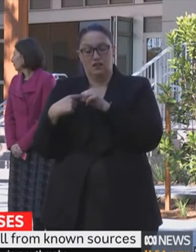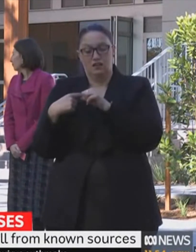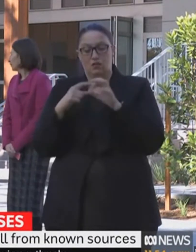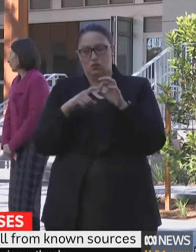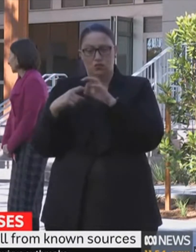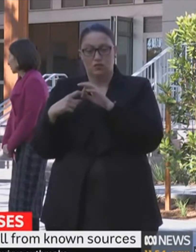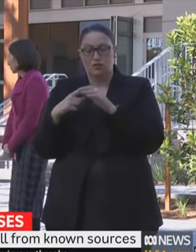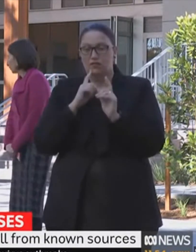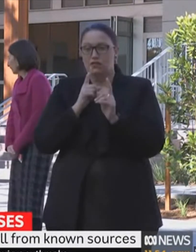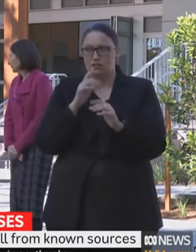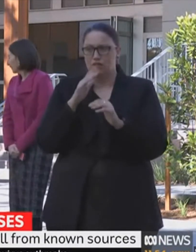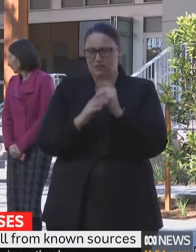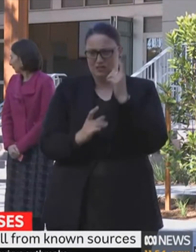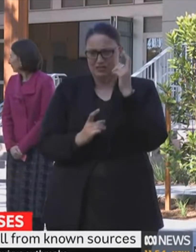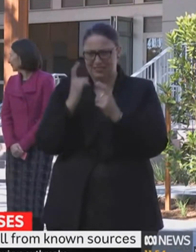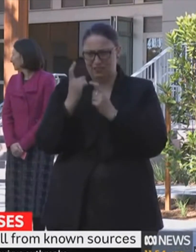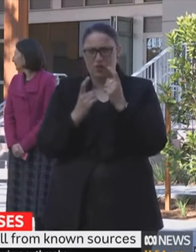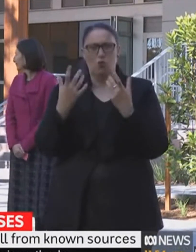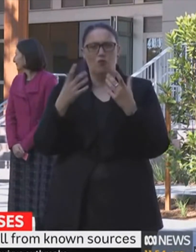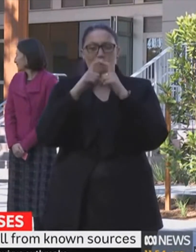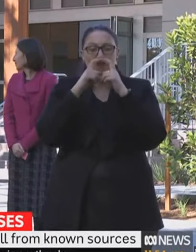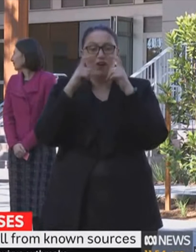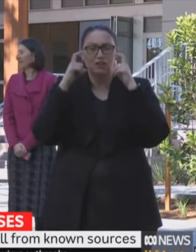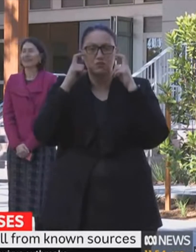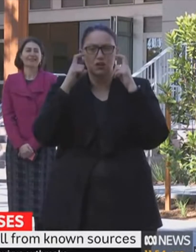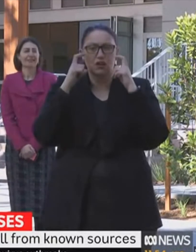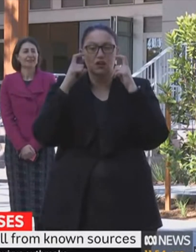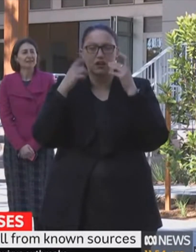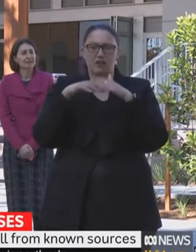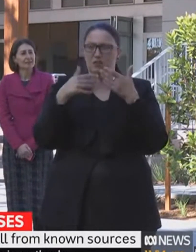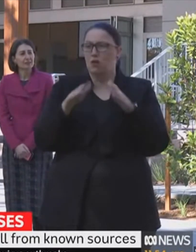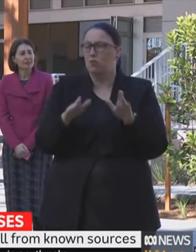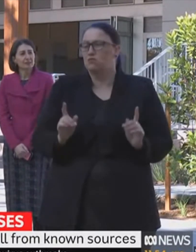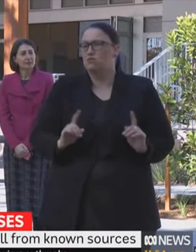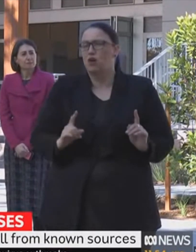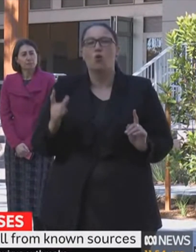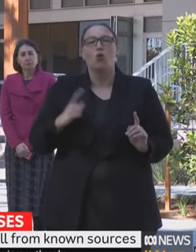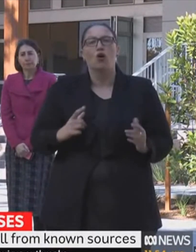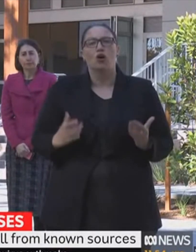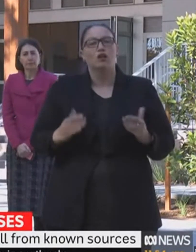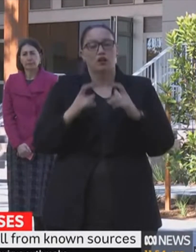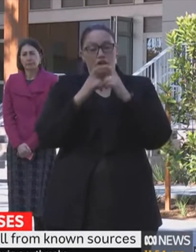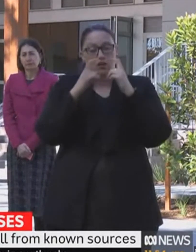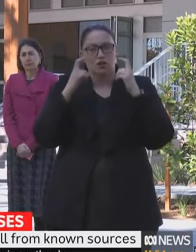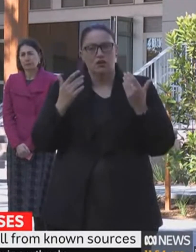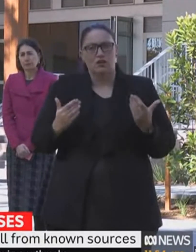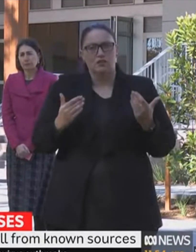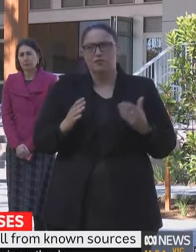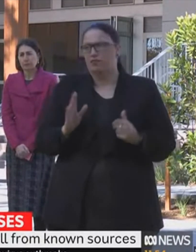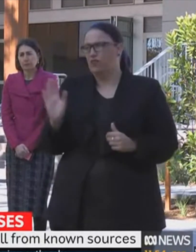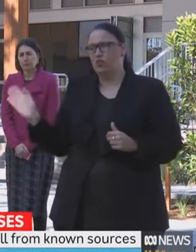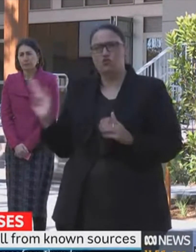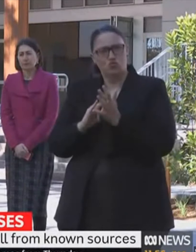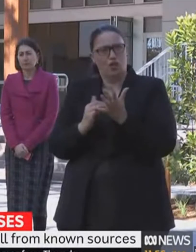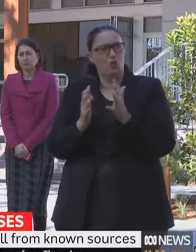Yesterday there was advice that came out about to consider wearing face masks in public in New South Wales Health. Why is that now necessary? So New South Wales Health has